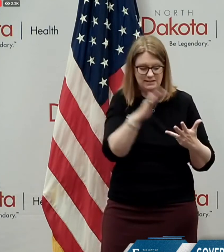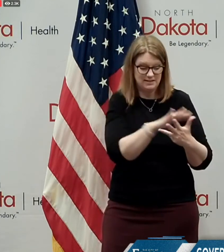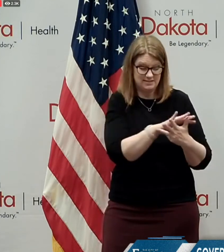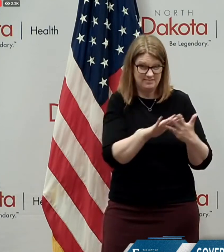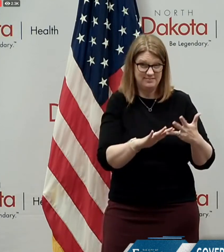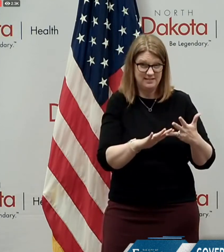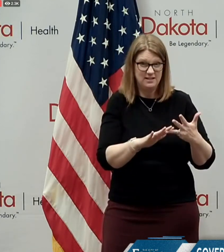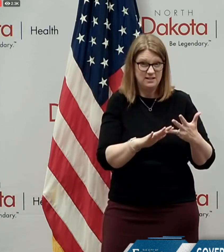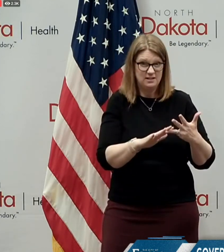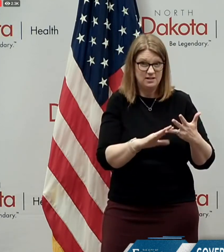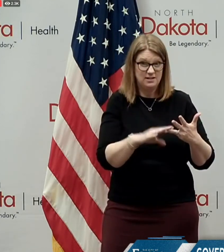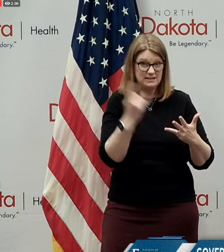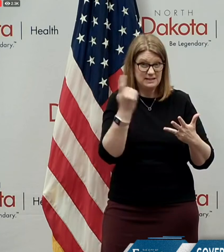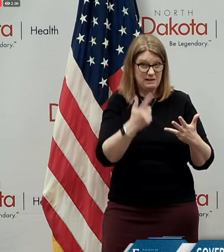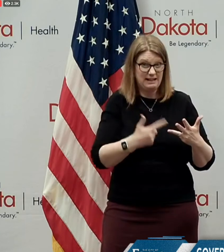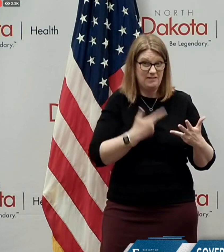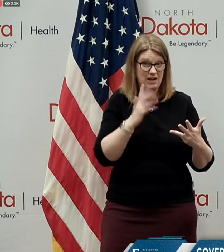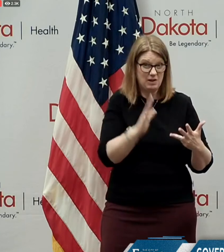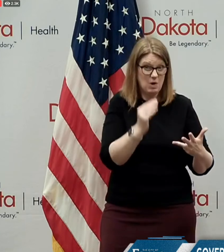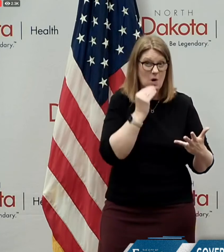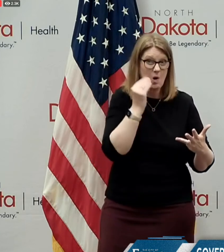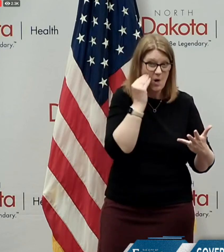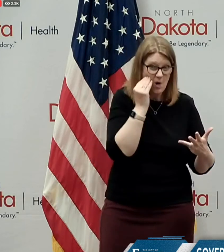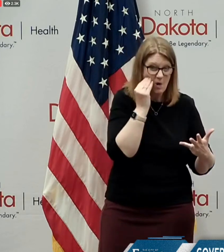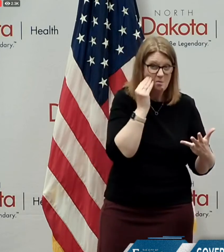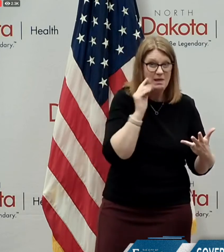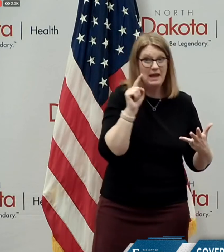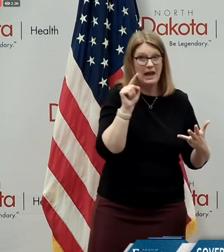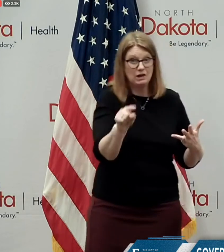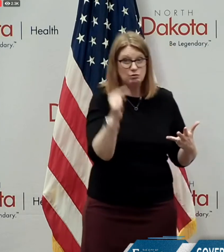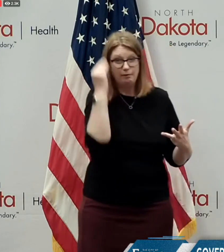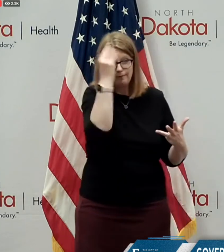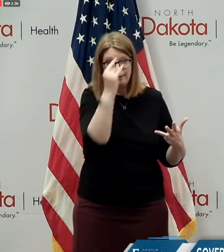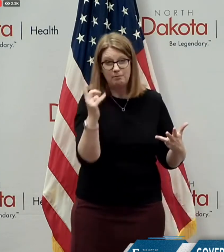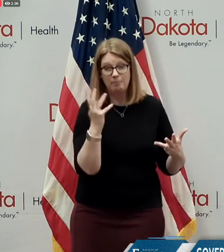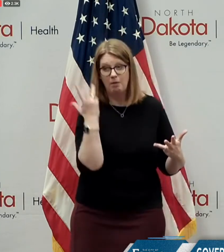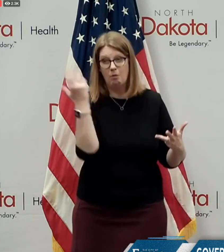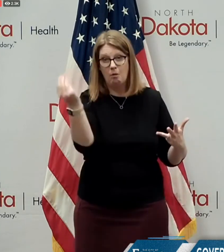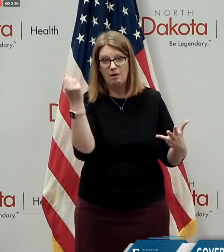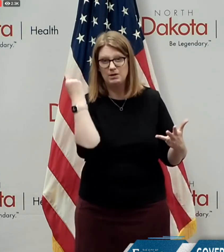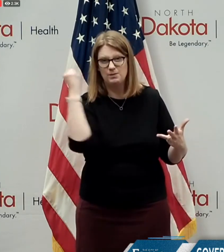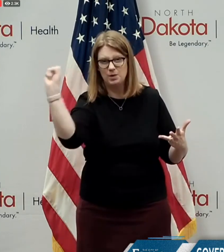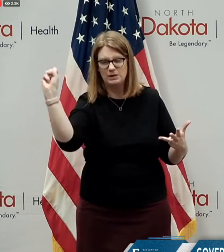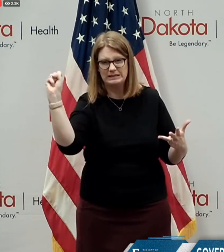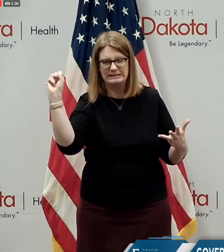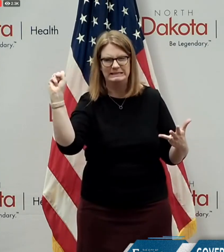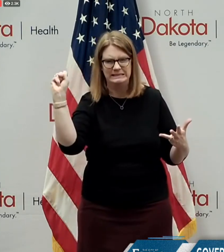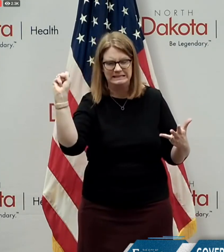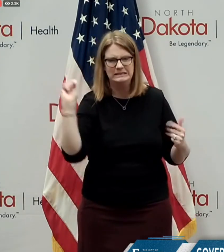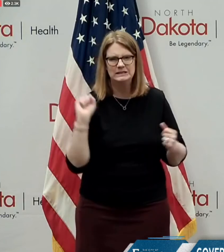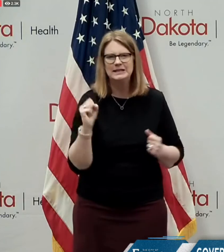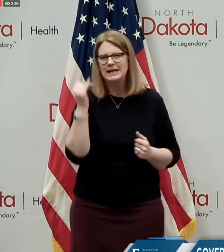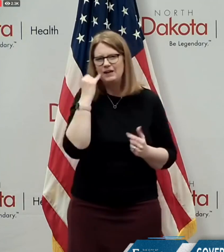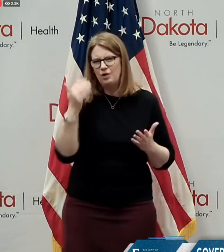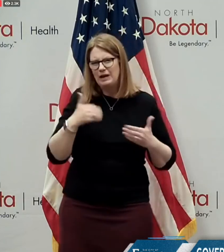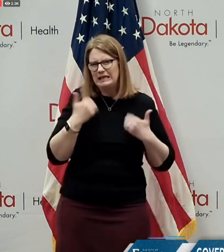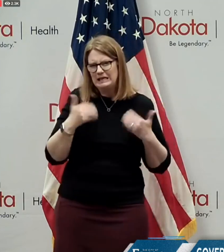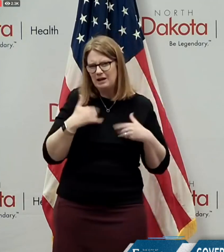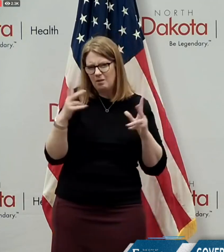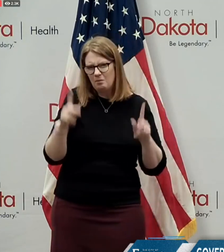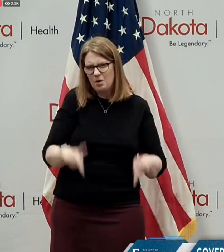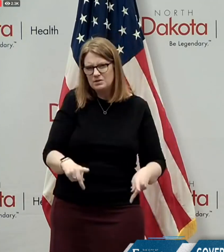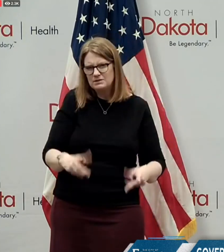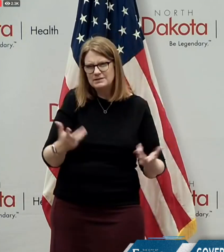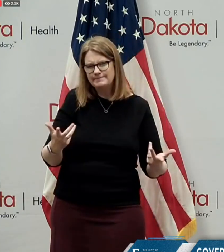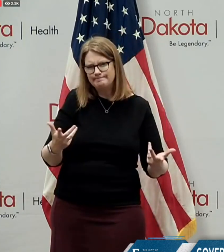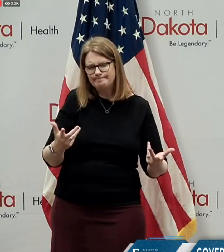these present real risks for people of both age and underlying health conditions. And so if you're a young person that is going